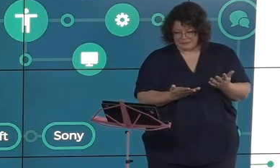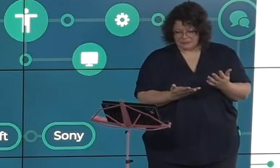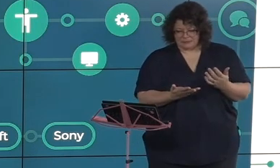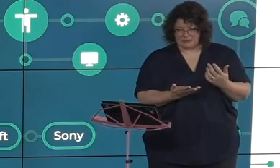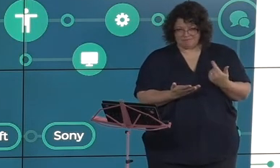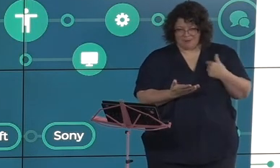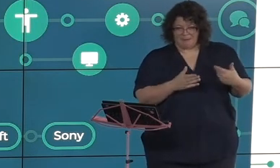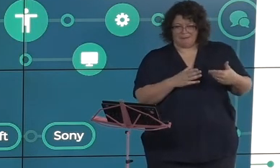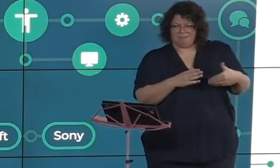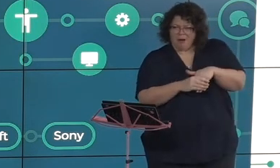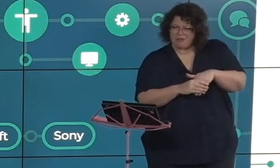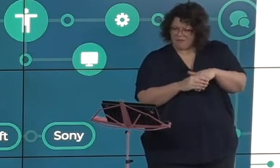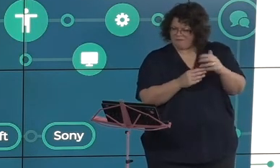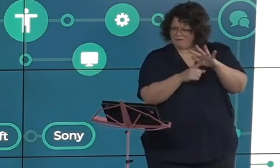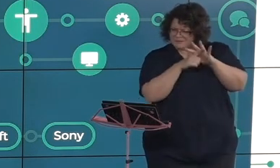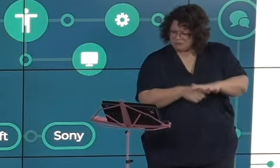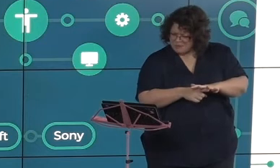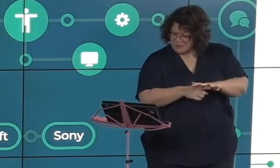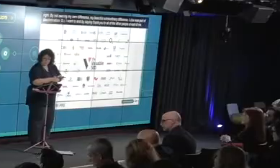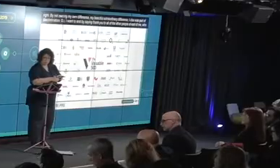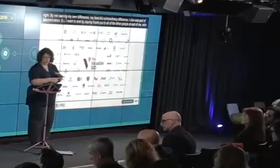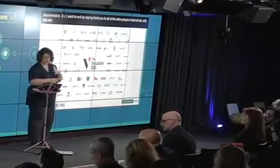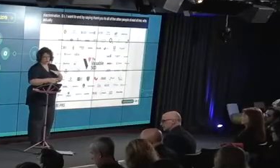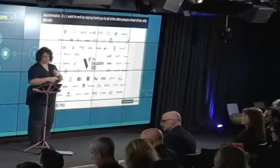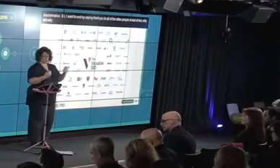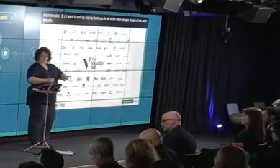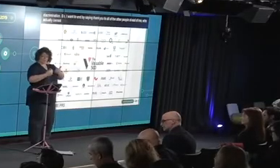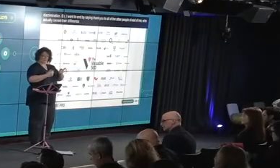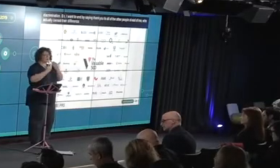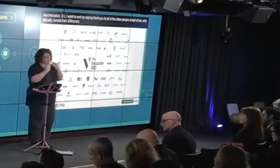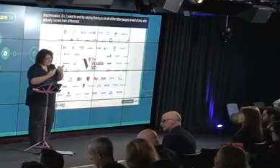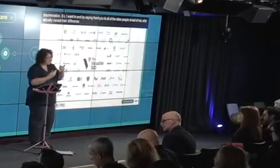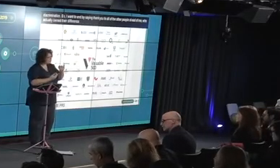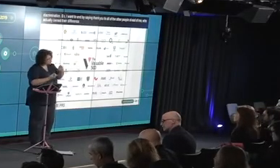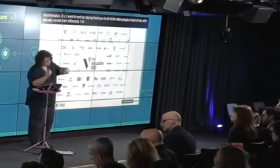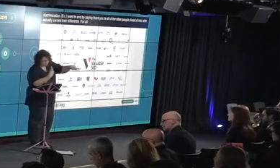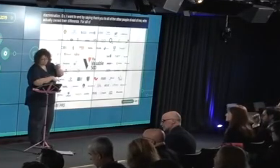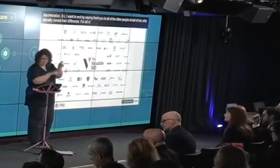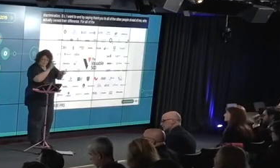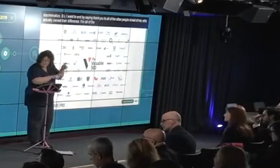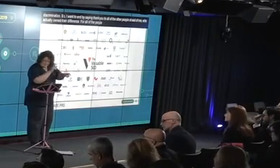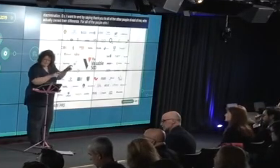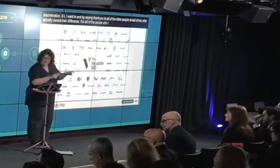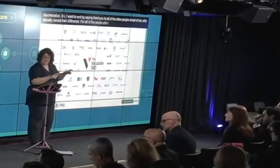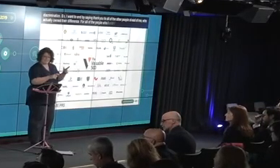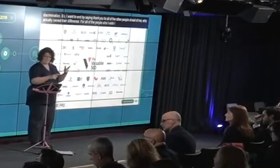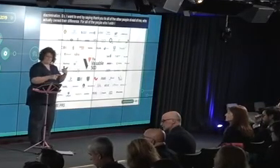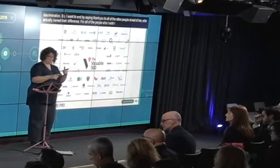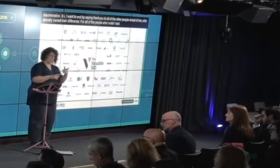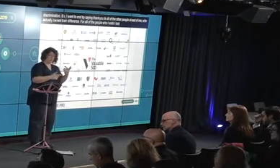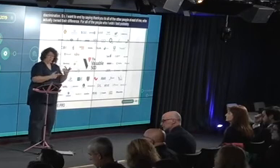me who actually owned their difference, for all the people who I wish I had probably seen sooner than